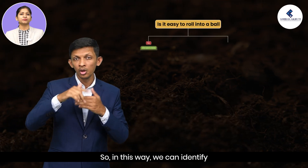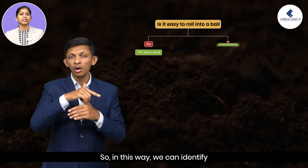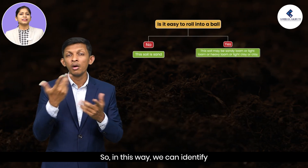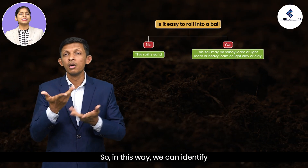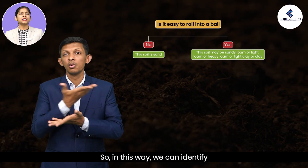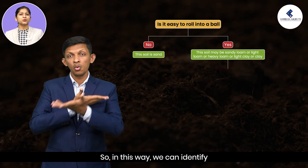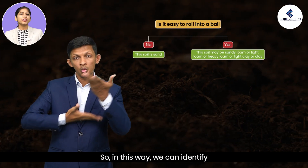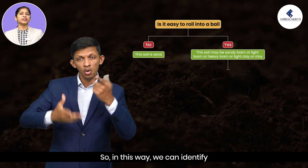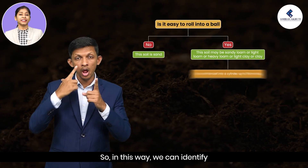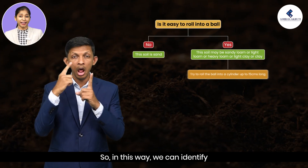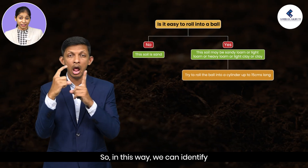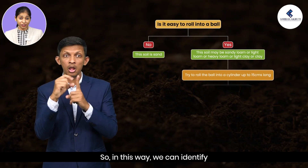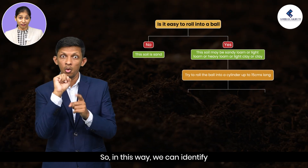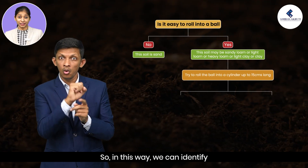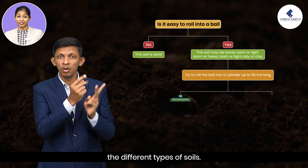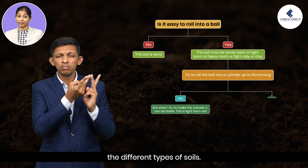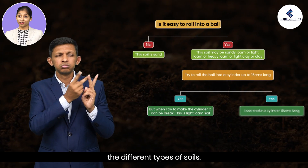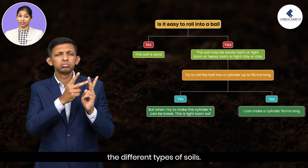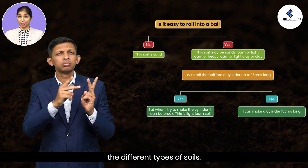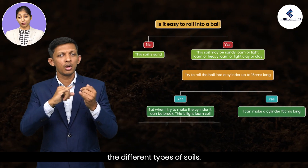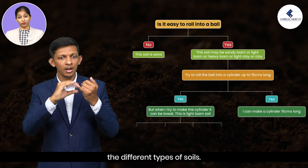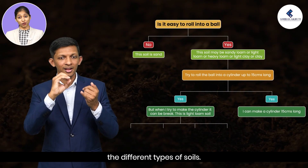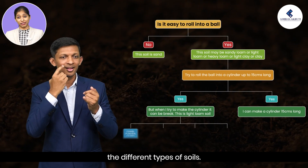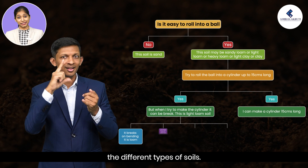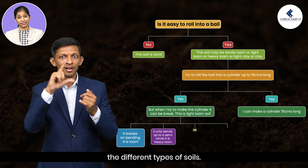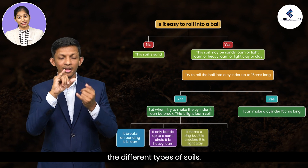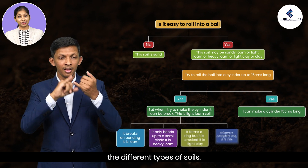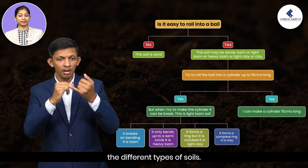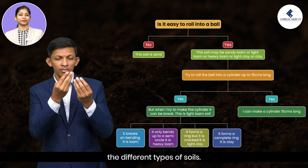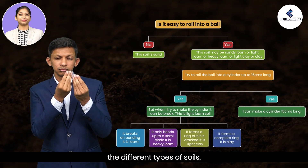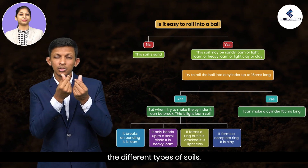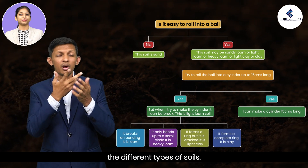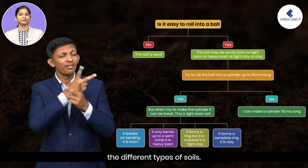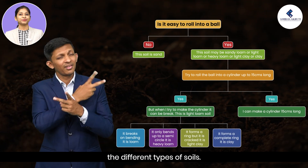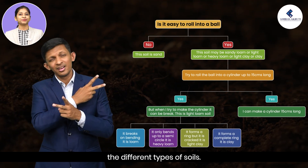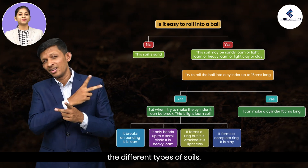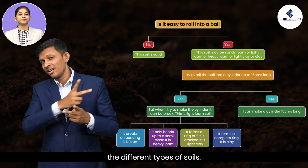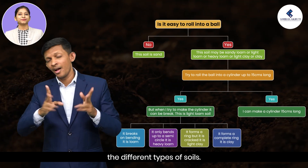So, in this way we can identify the different types of soils.